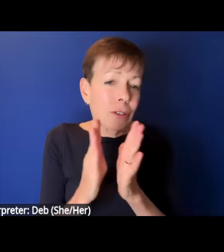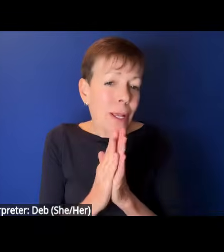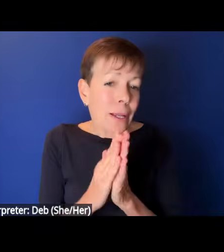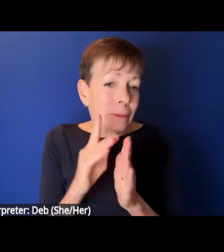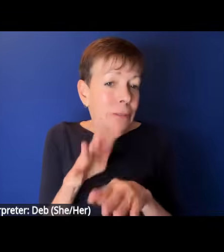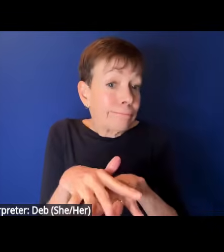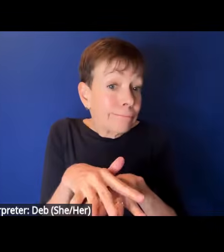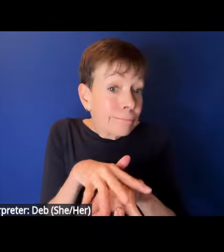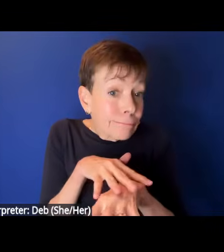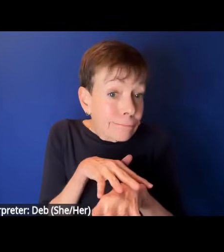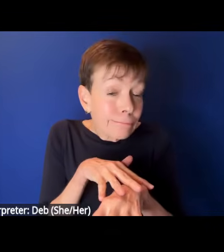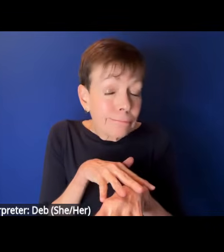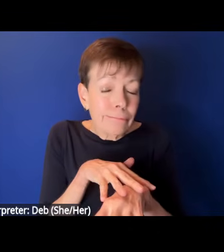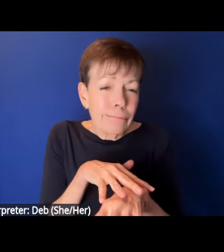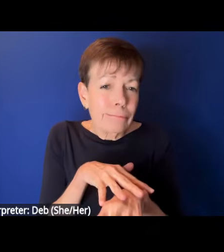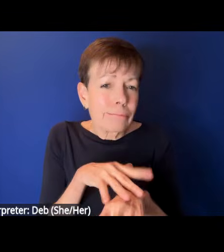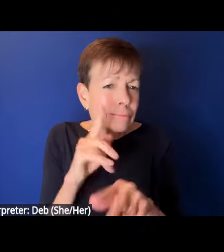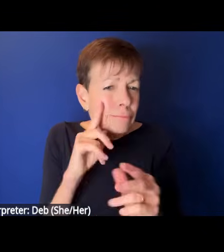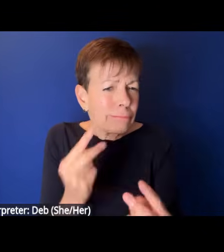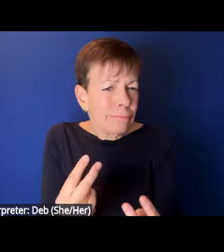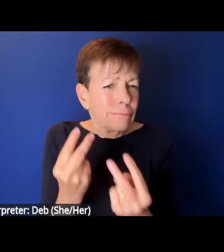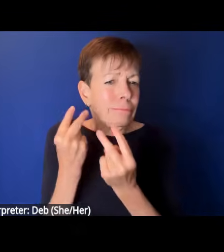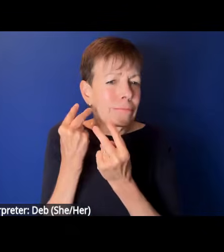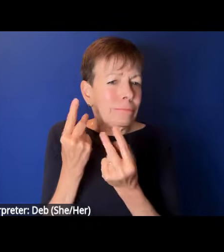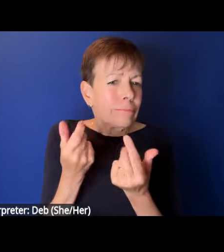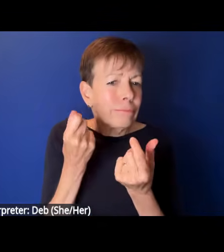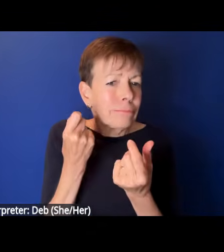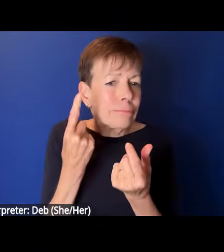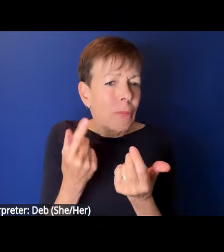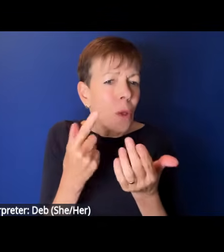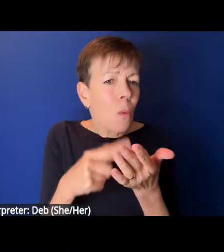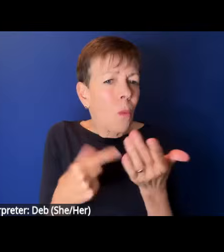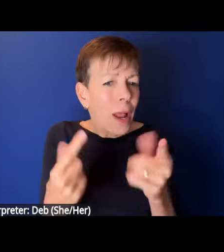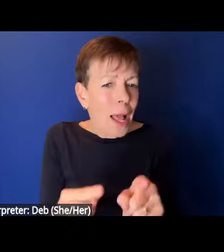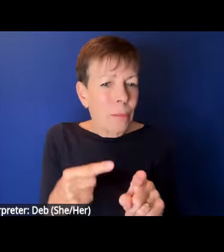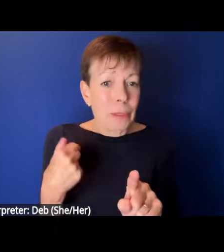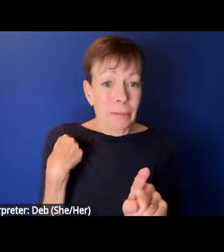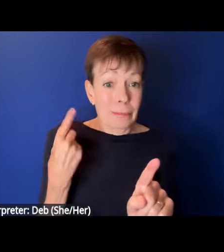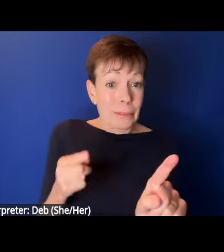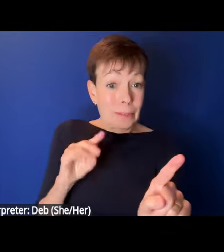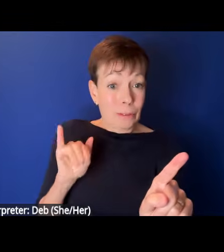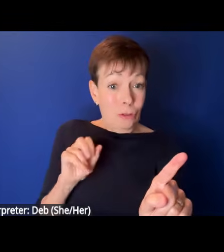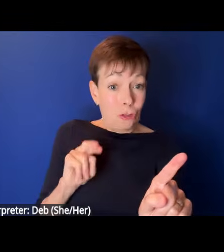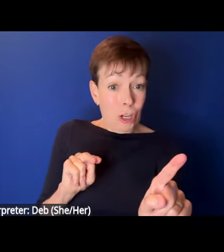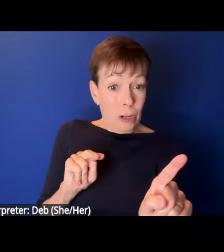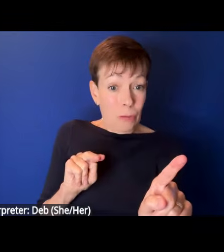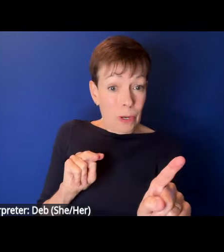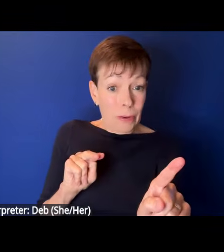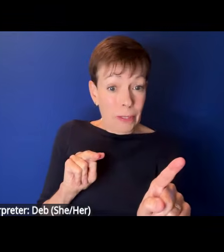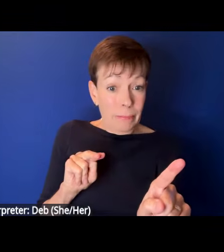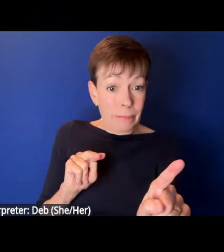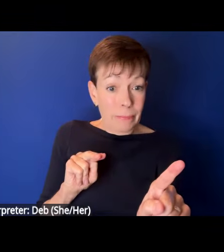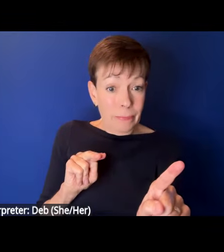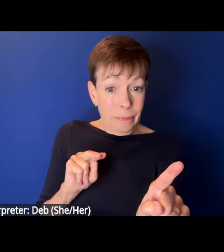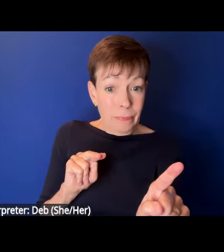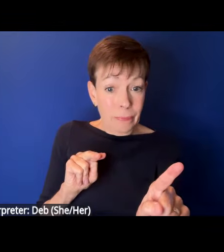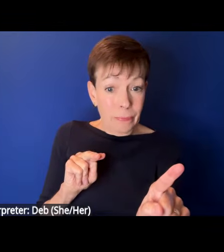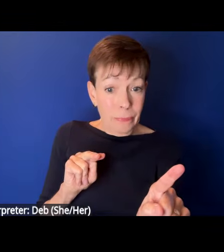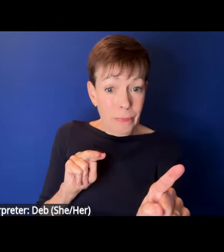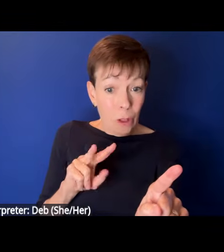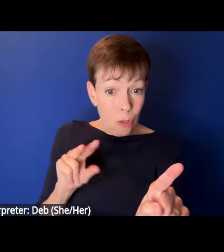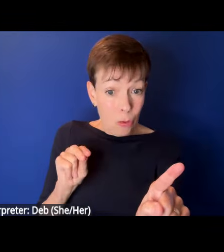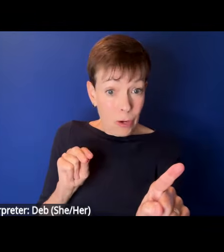to understand kind of what happened since January 30th, 2025. Yeah, would love to hear feedback.